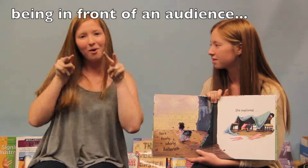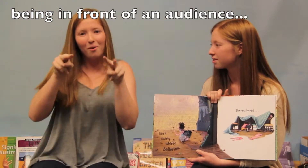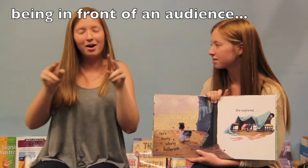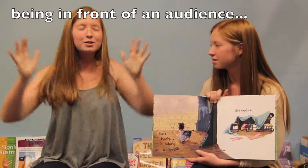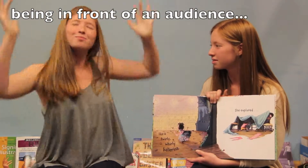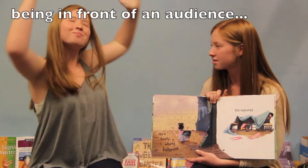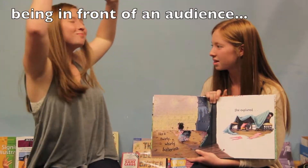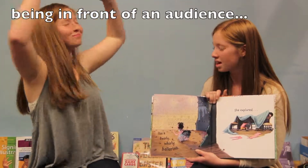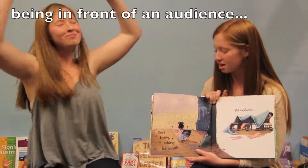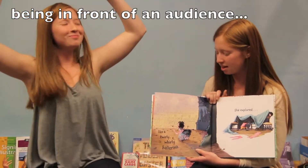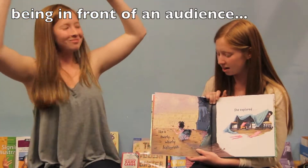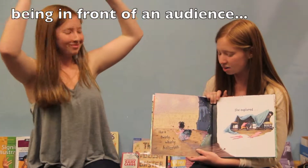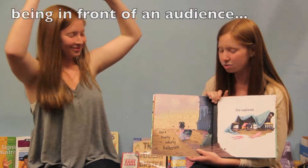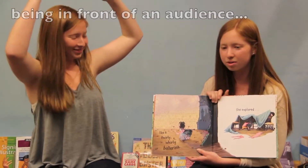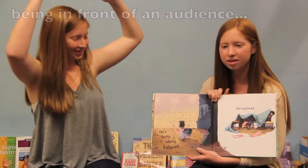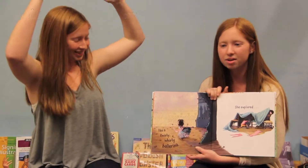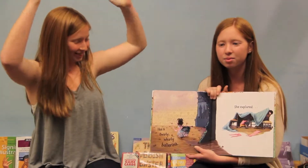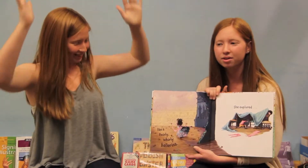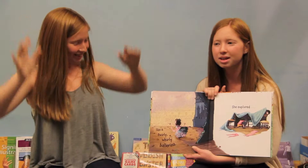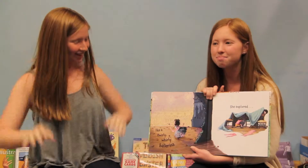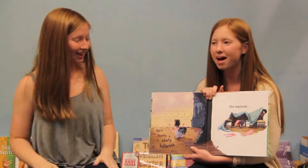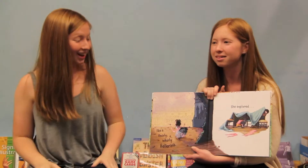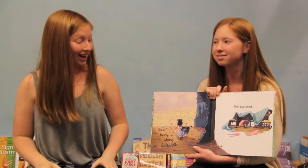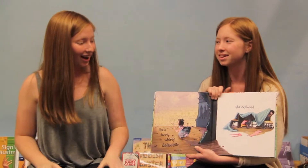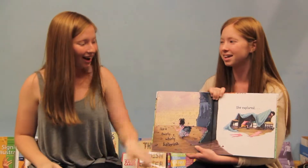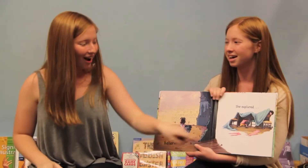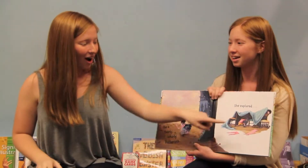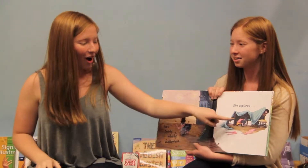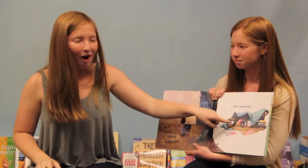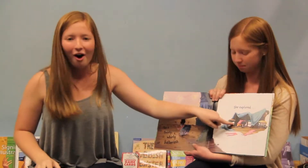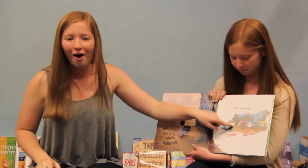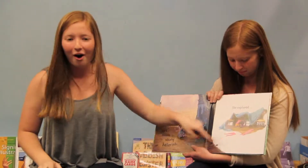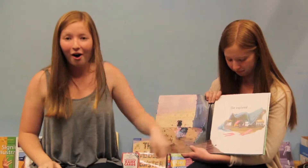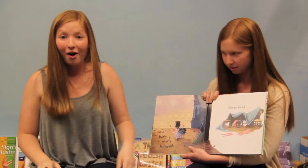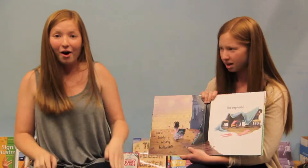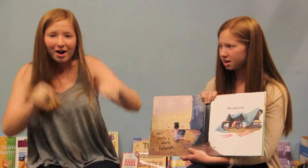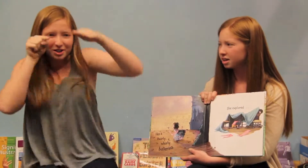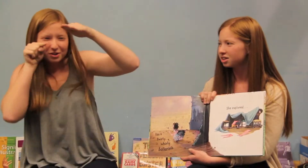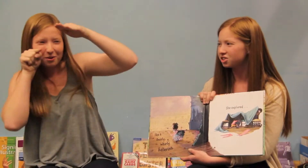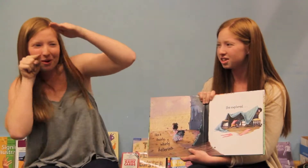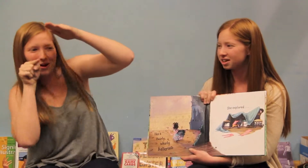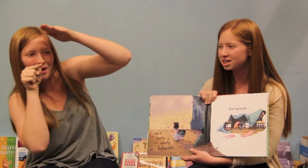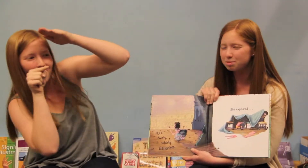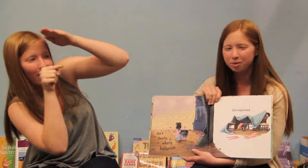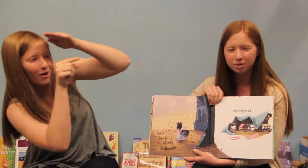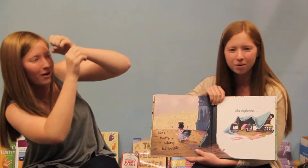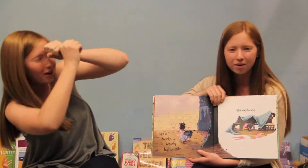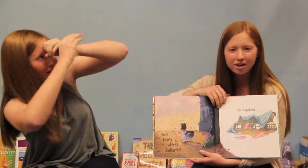like a twirly wurly ballerina she explored